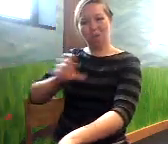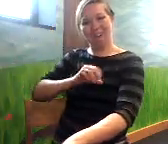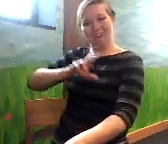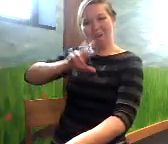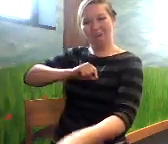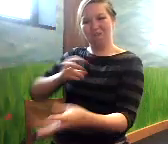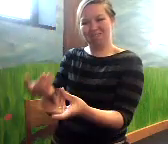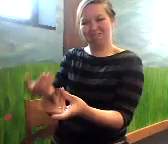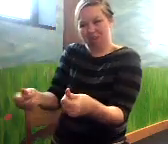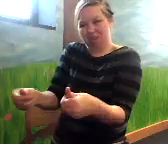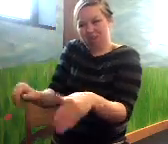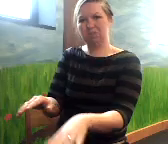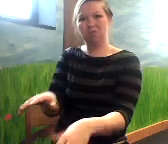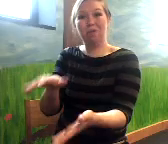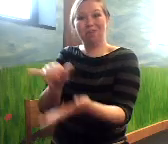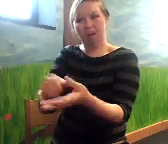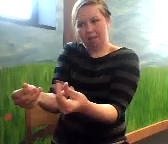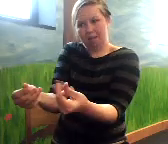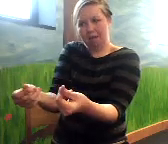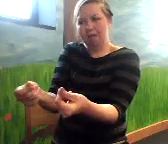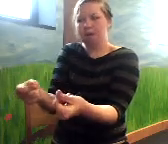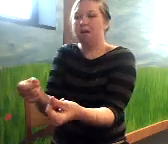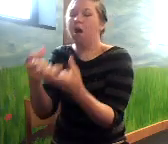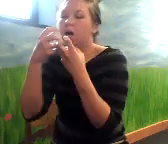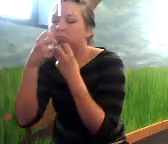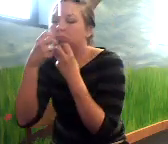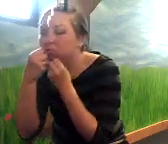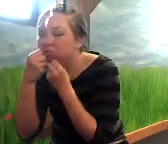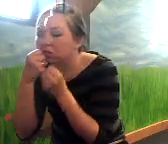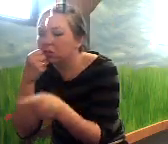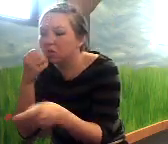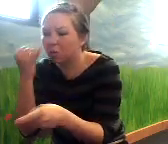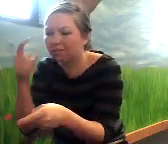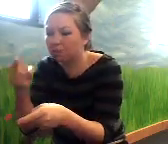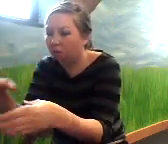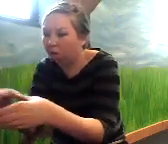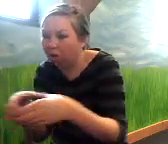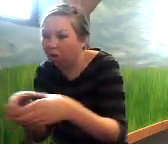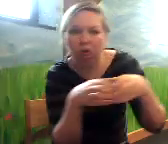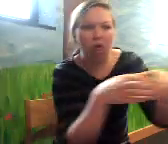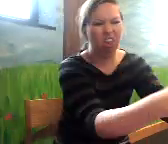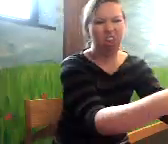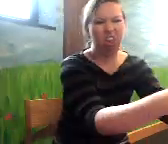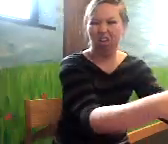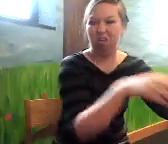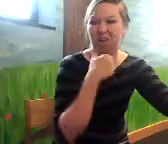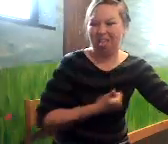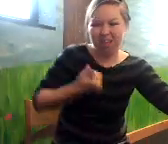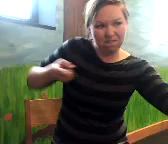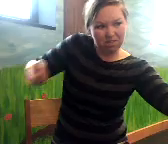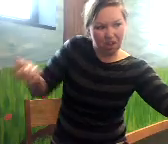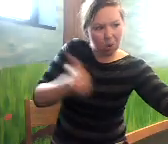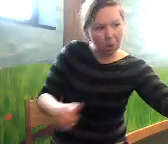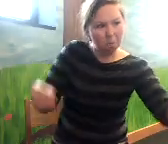it actually alienated the Vietnamese civilian population against the U.S. forces.